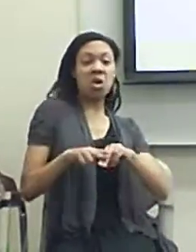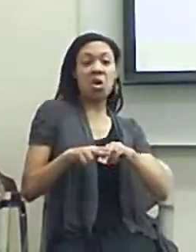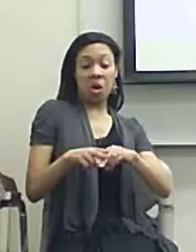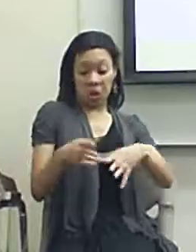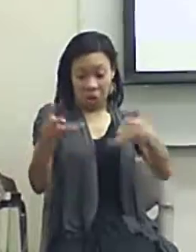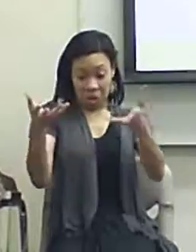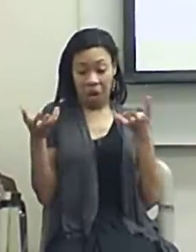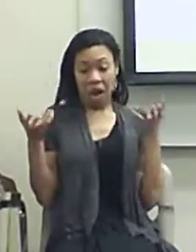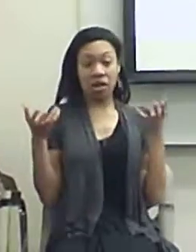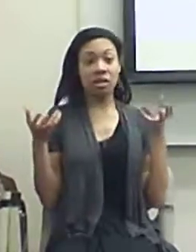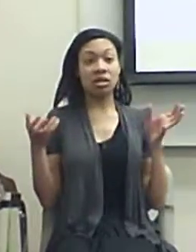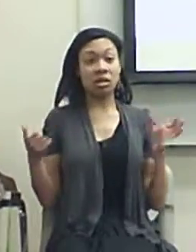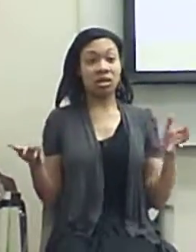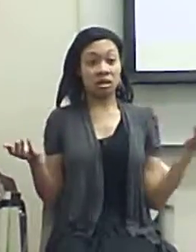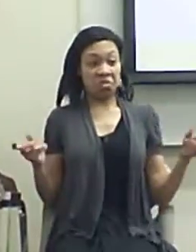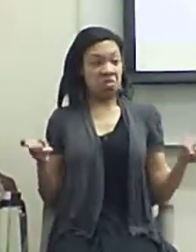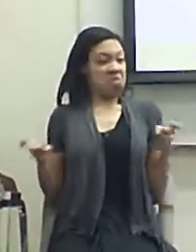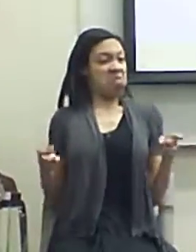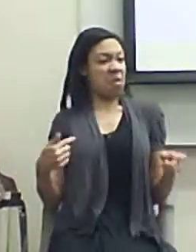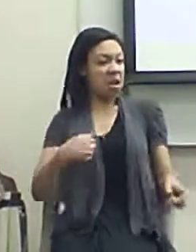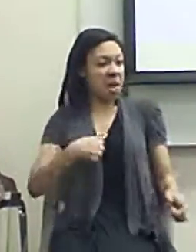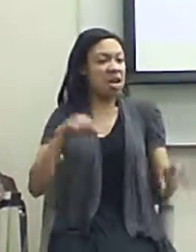luck. Hang on one second.